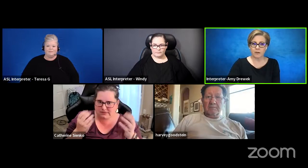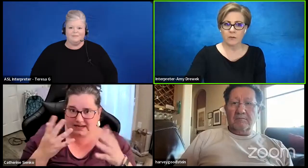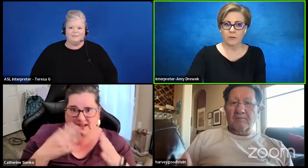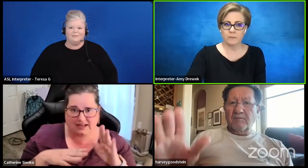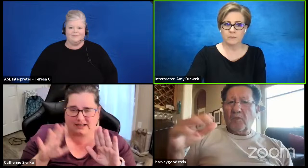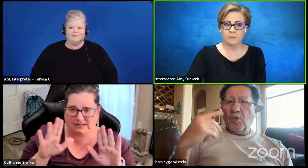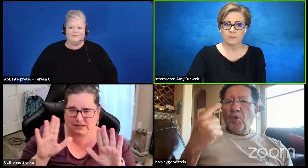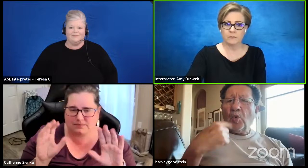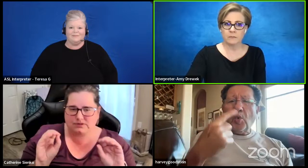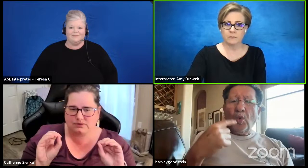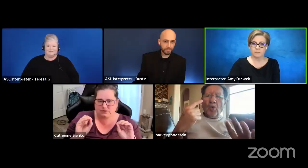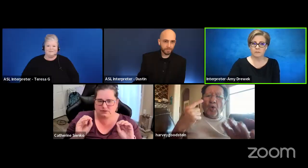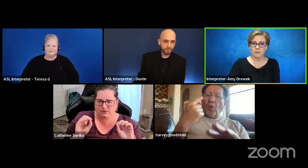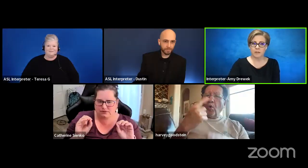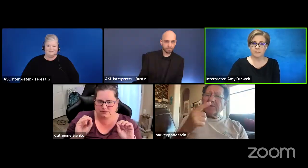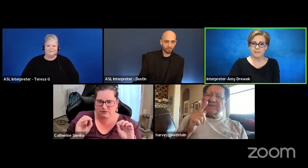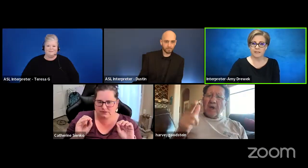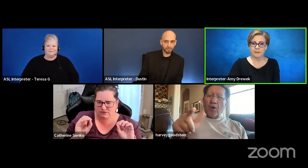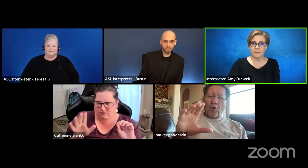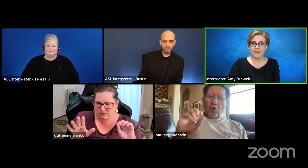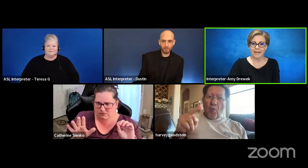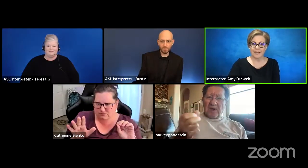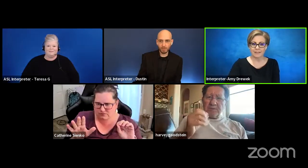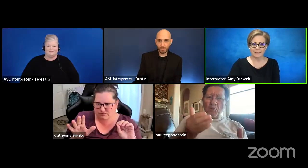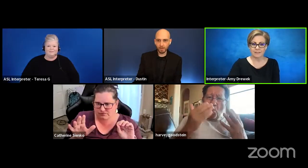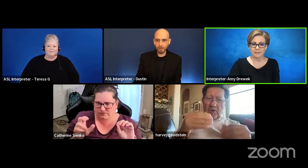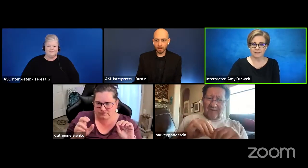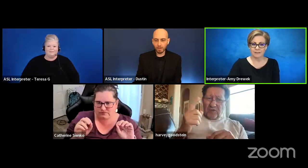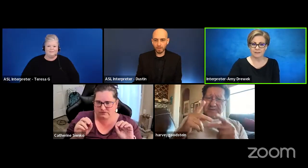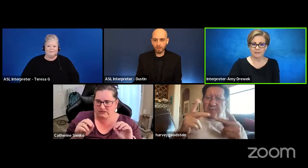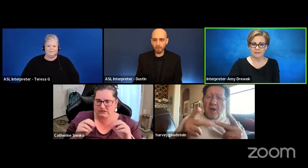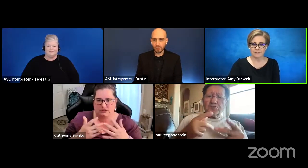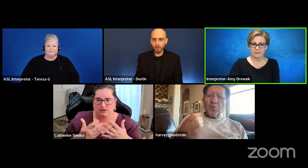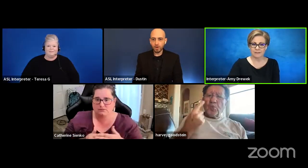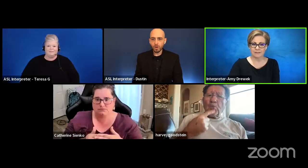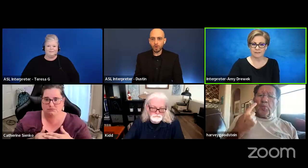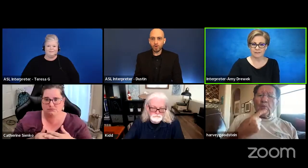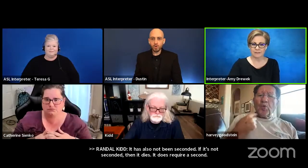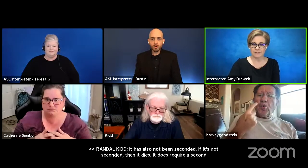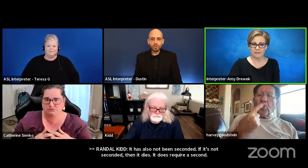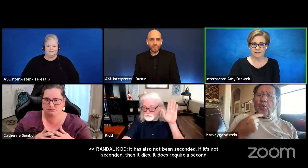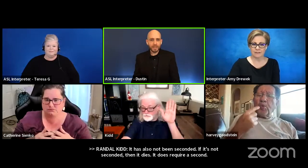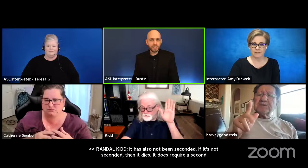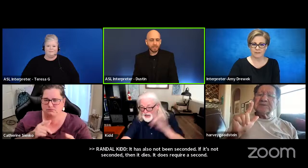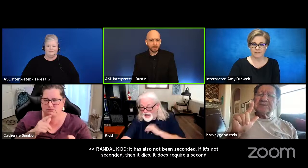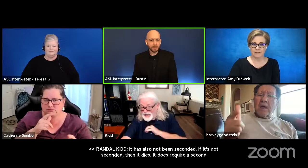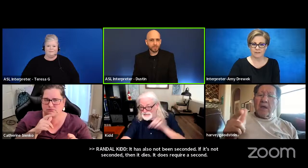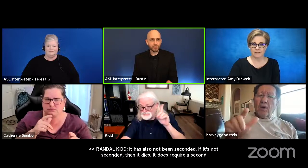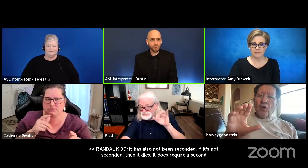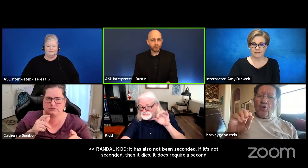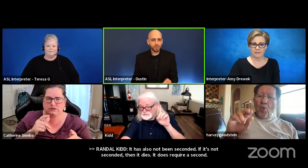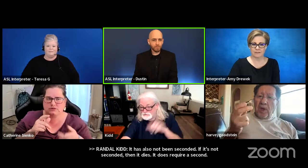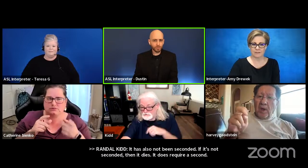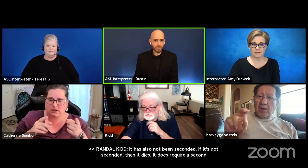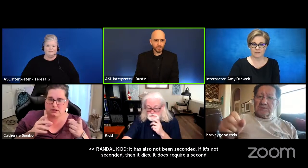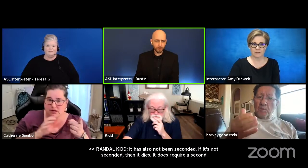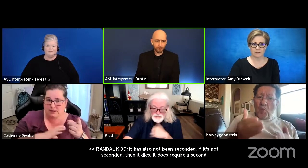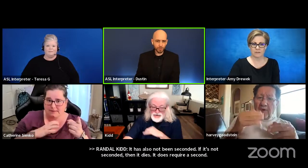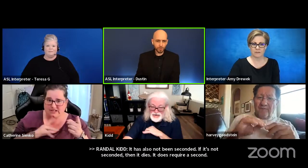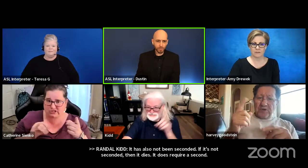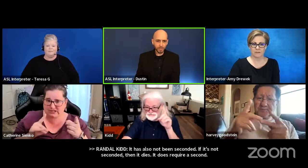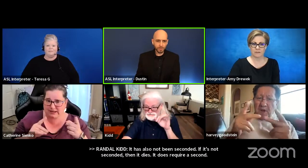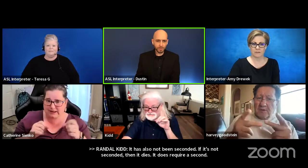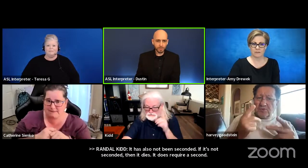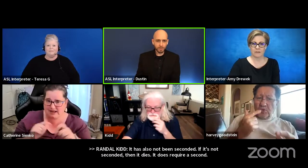This is Commissioner Cienko. I'm seeing many hands. Who seconded Commissioner Cohen's motion